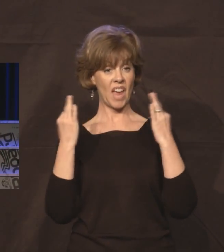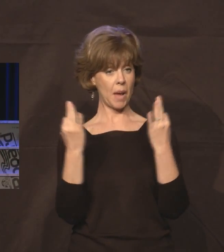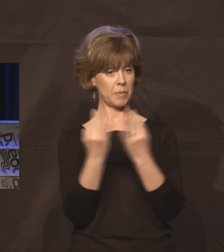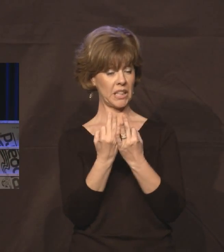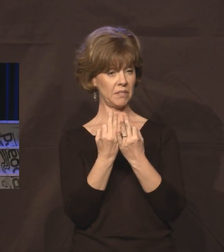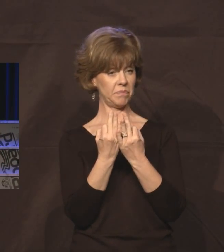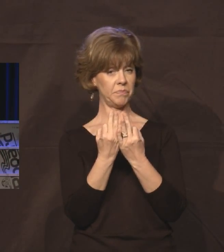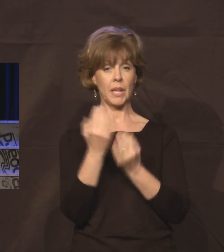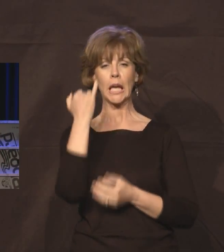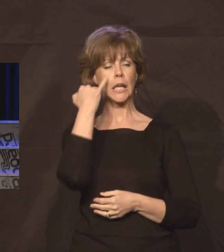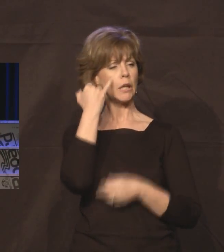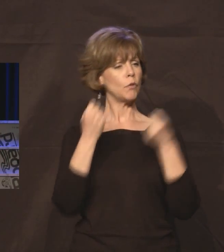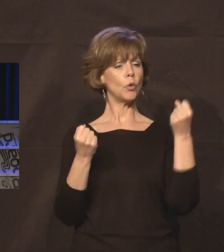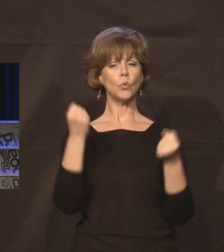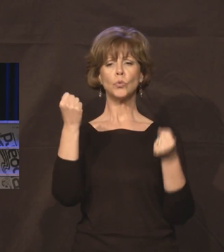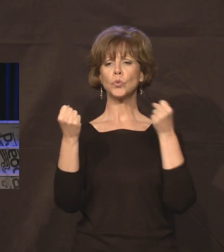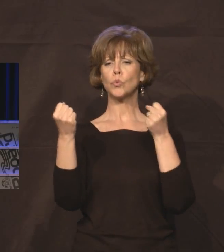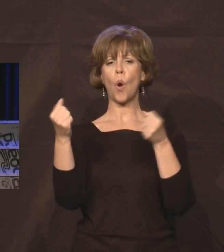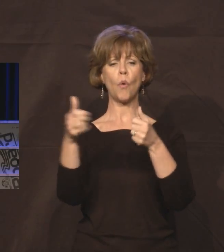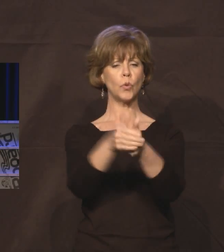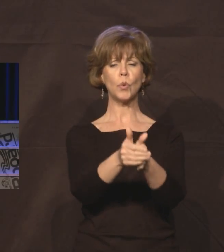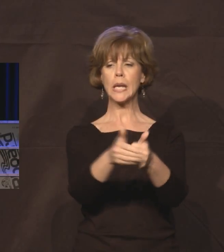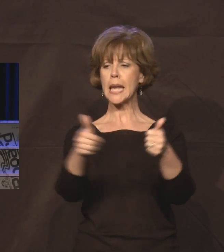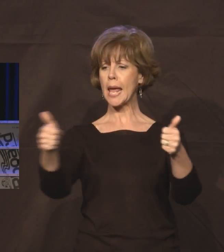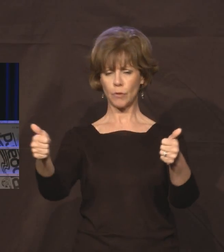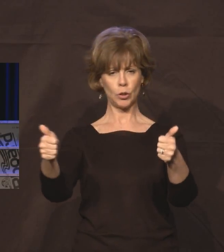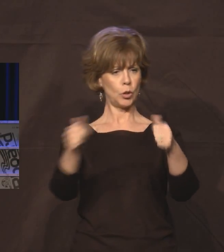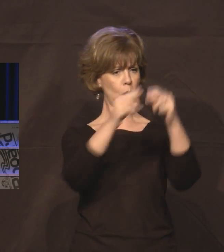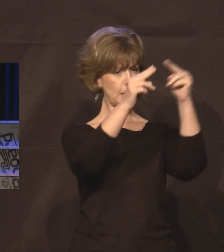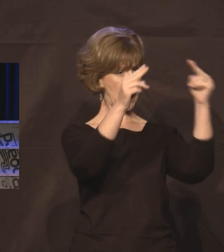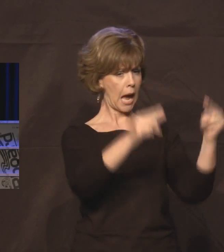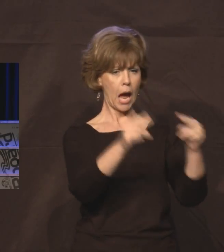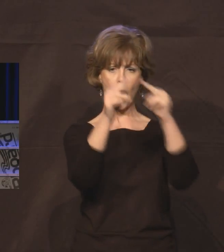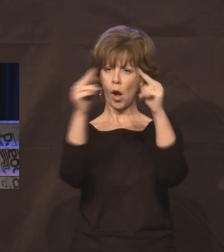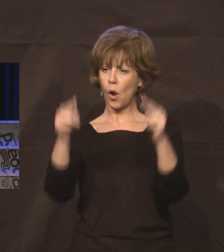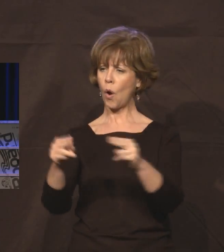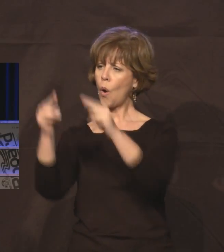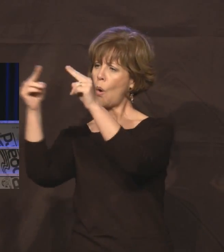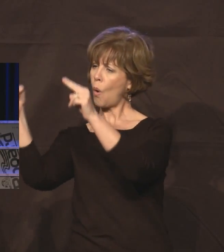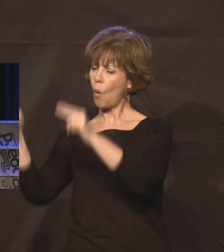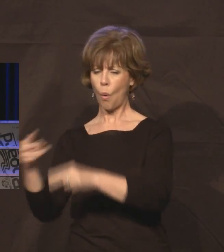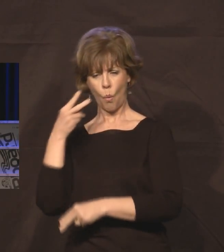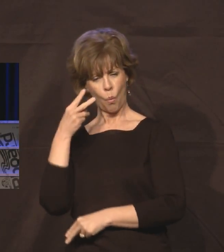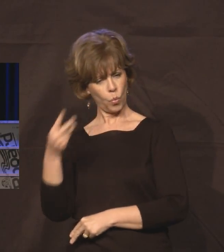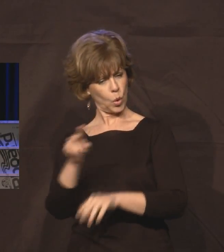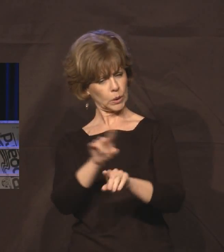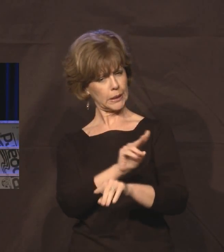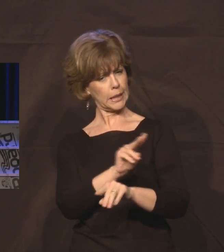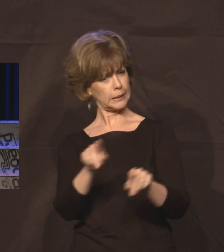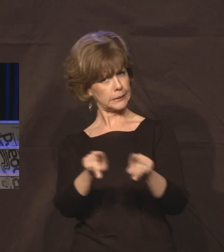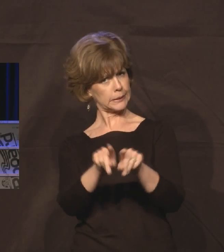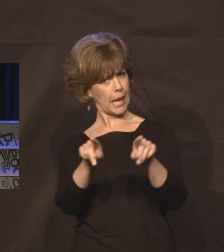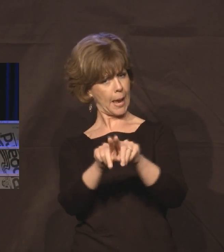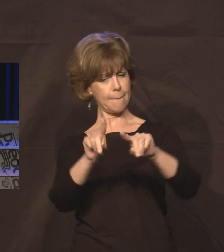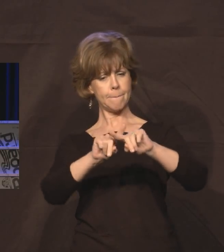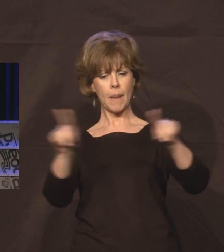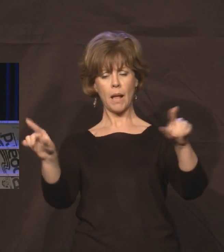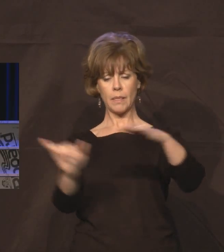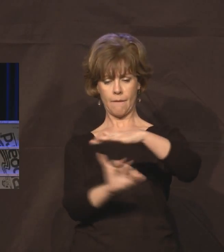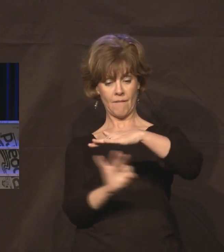through a neighborhood, houses of a given neighborhood, they have a similar look oftentimes. The foundations can be completely